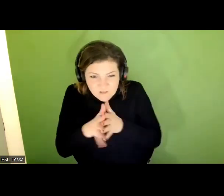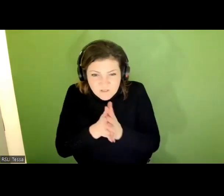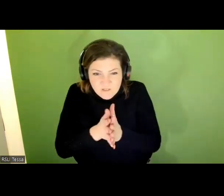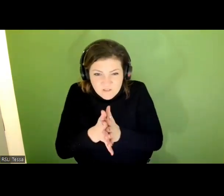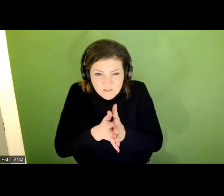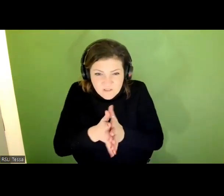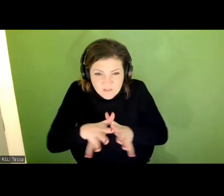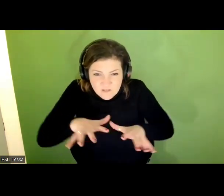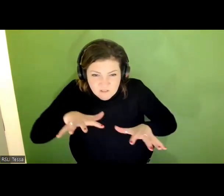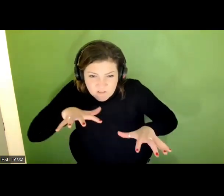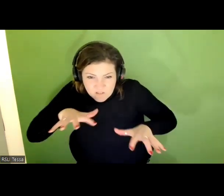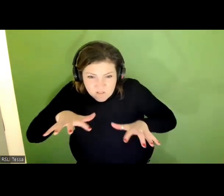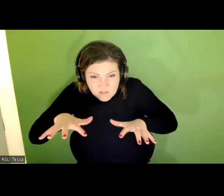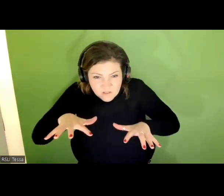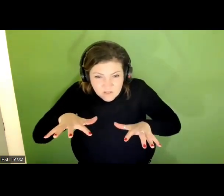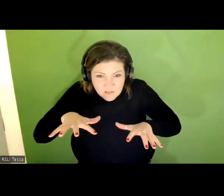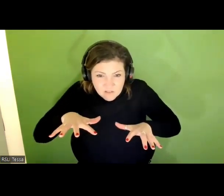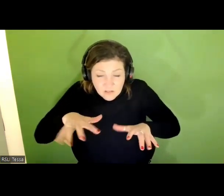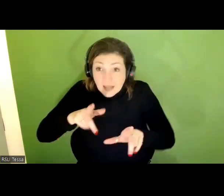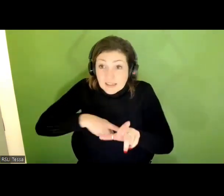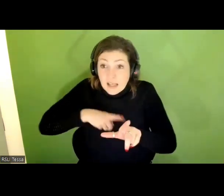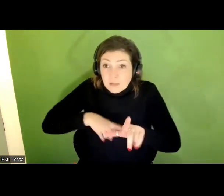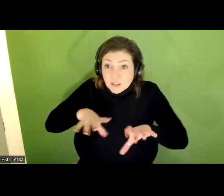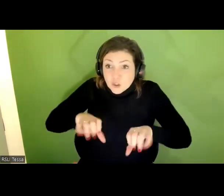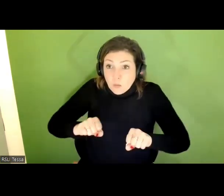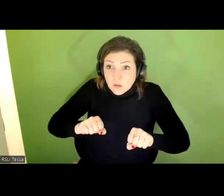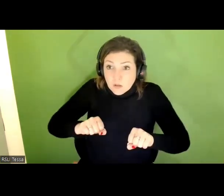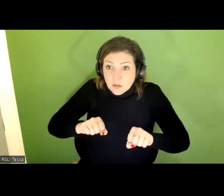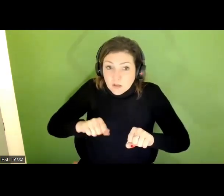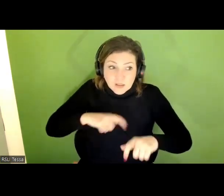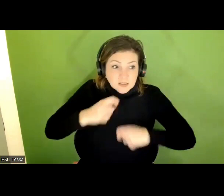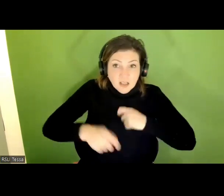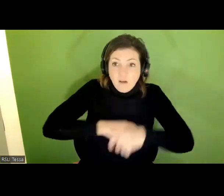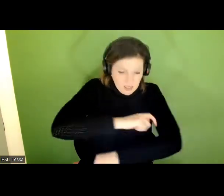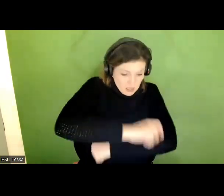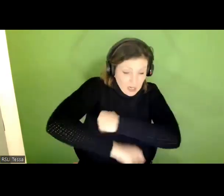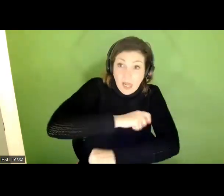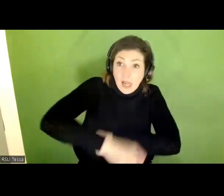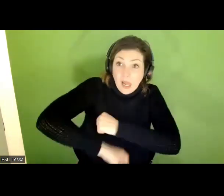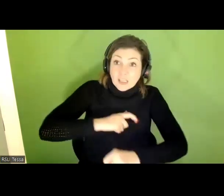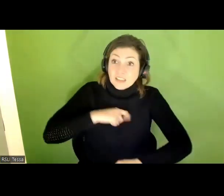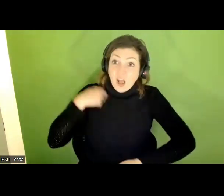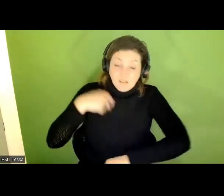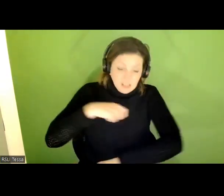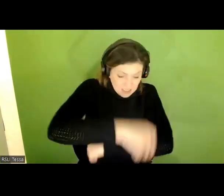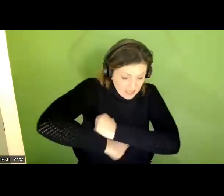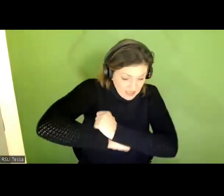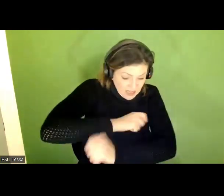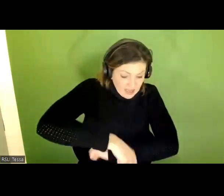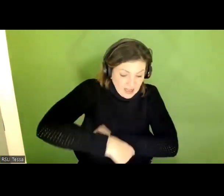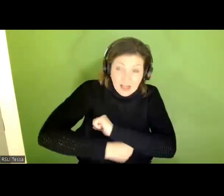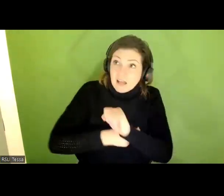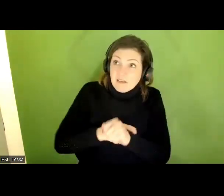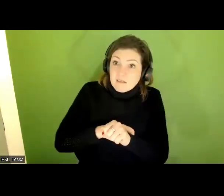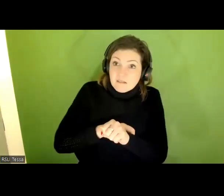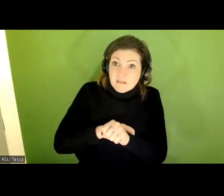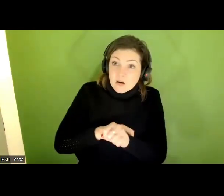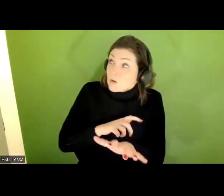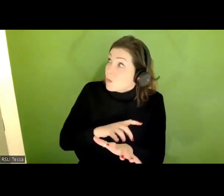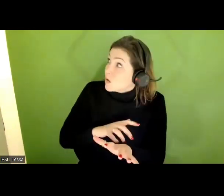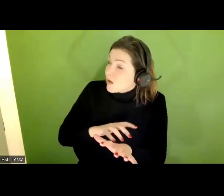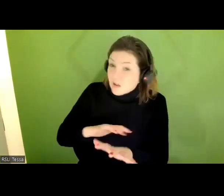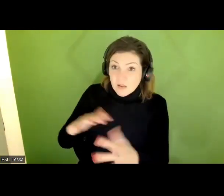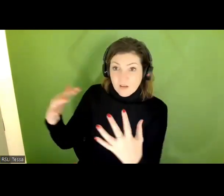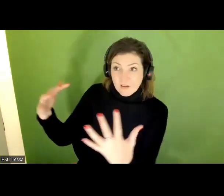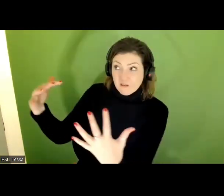miss. Yasmin stopped frantically, tying her scarf around Ajay's arm, and they clutched each other as the drones fanned out behind one another. Ajay